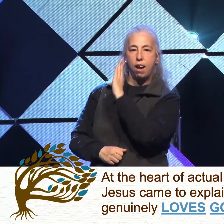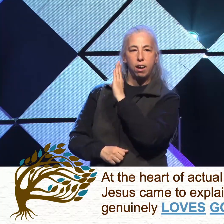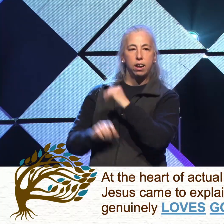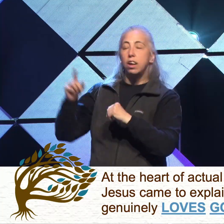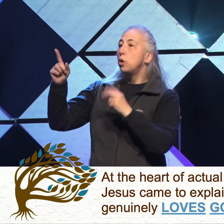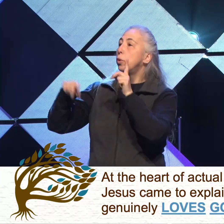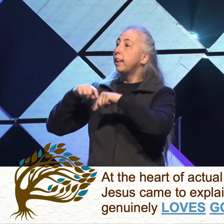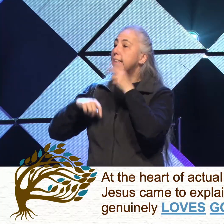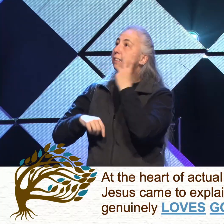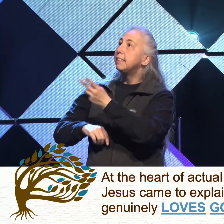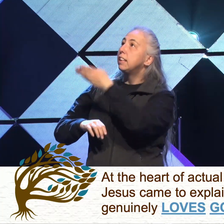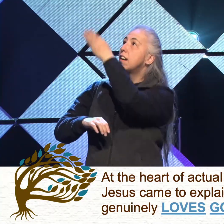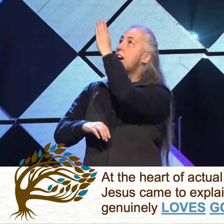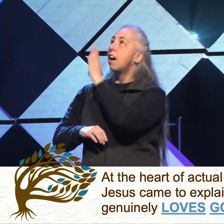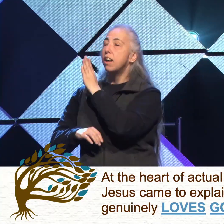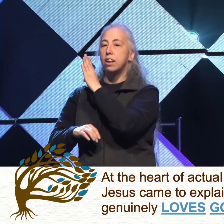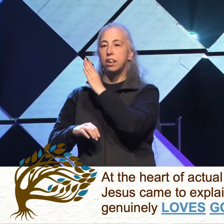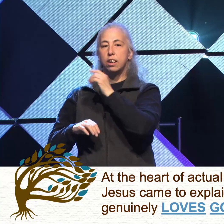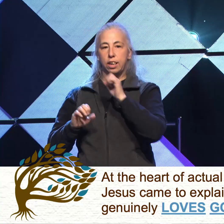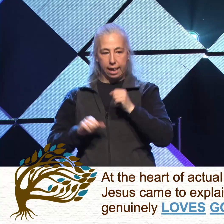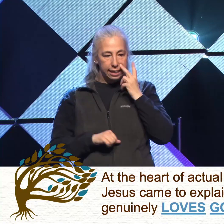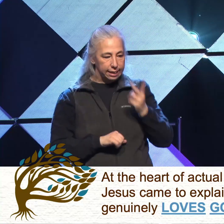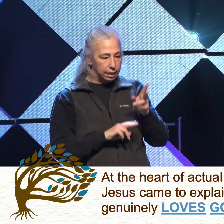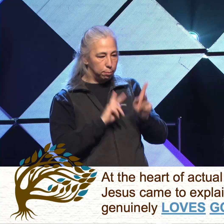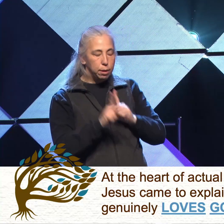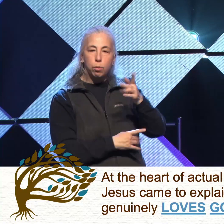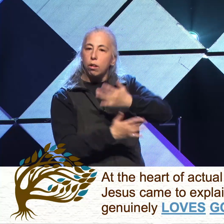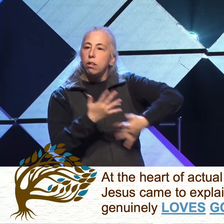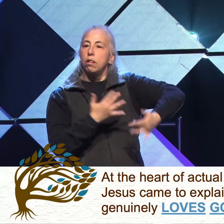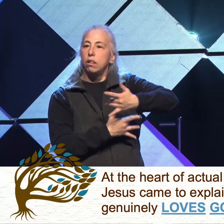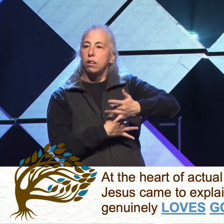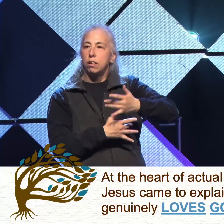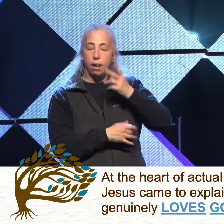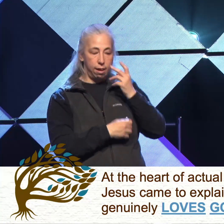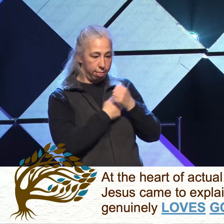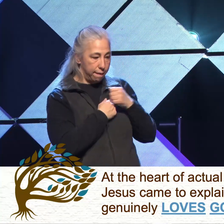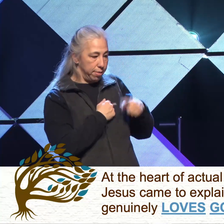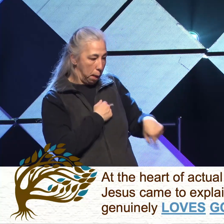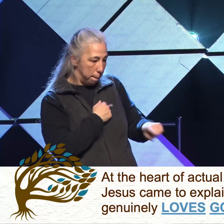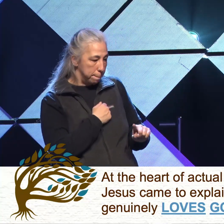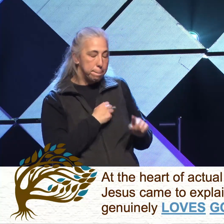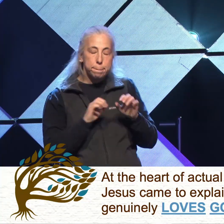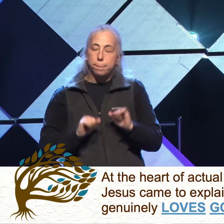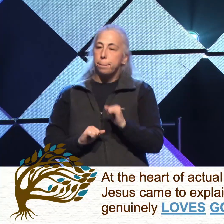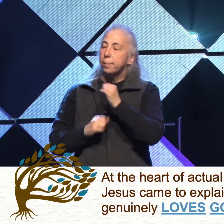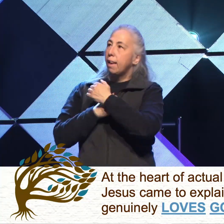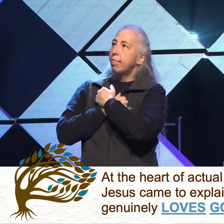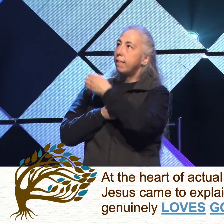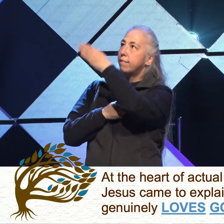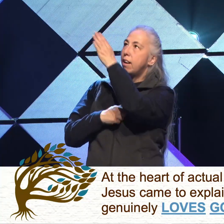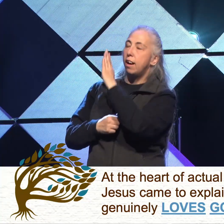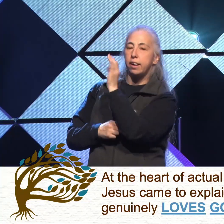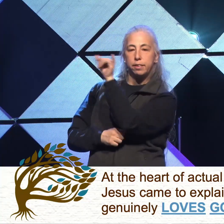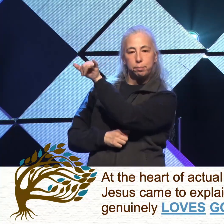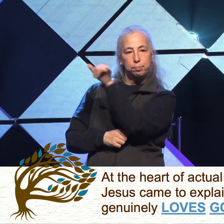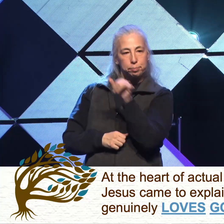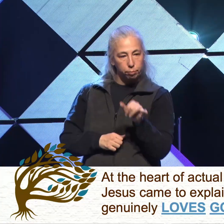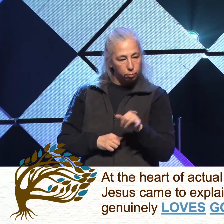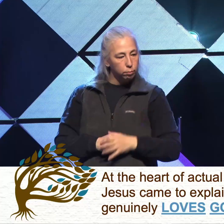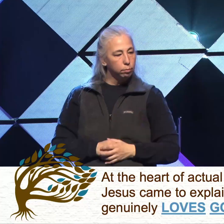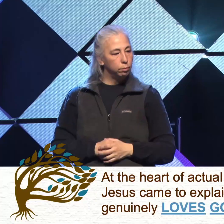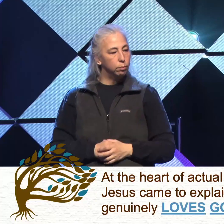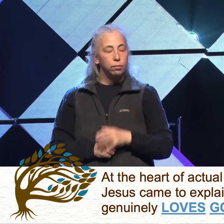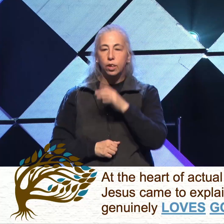if we don't love people right beside us that we do see. And if we get this wrong, it's deadly. I mean, you read